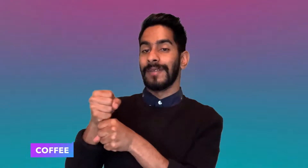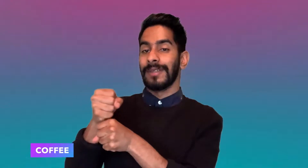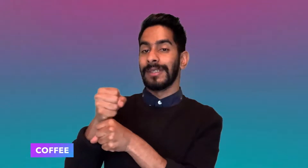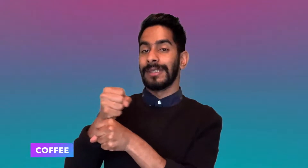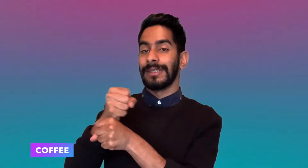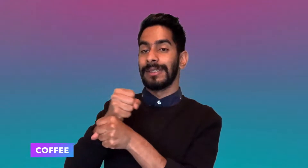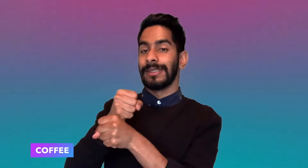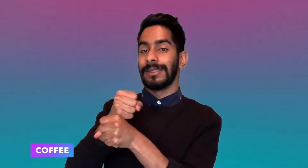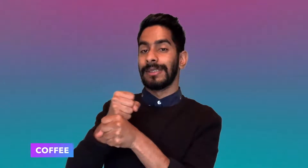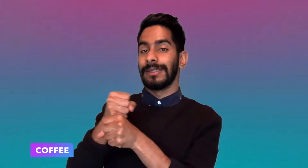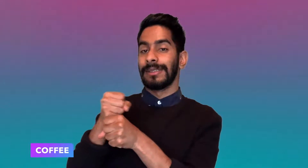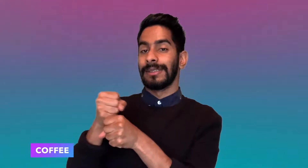Coffee.